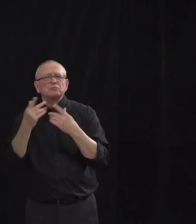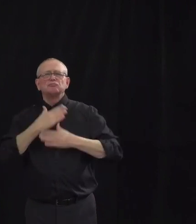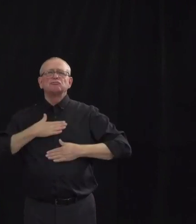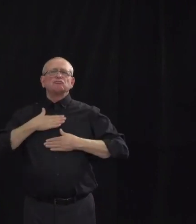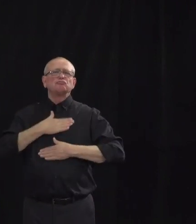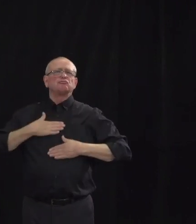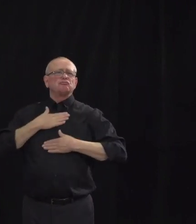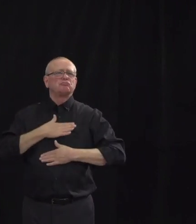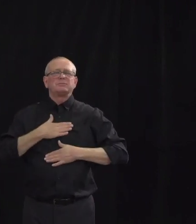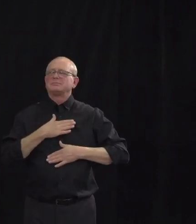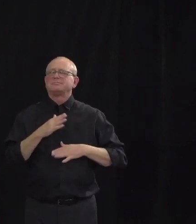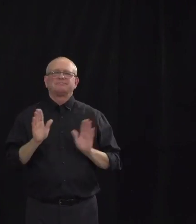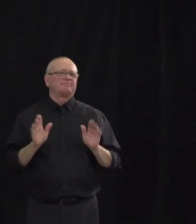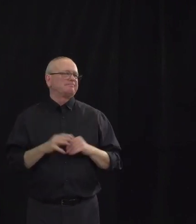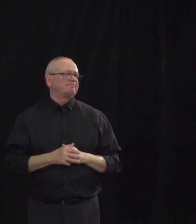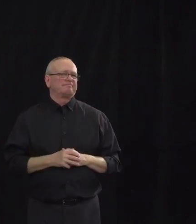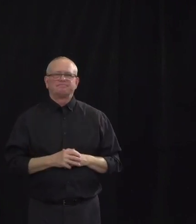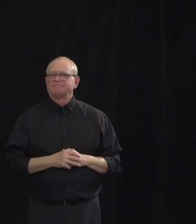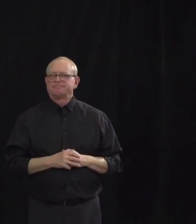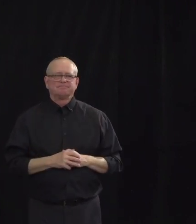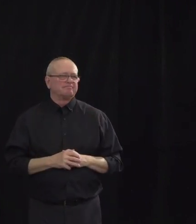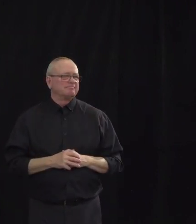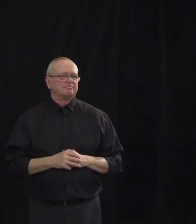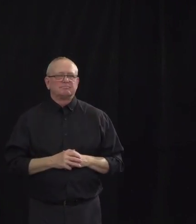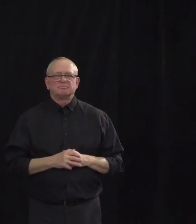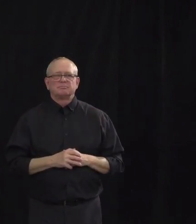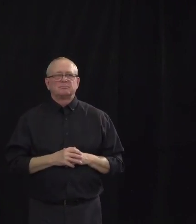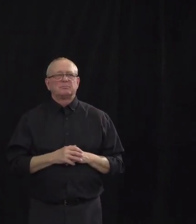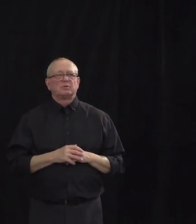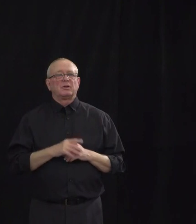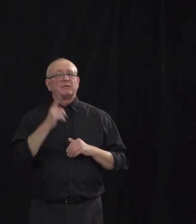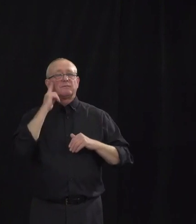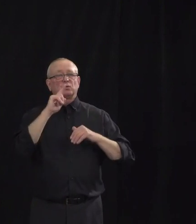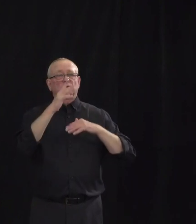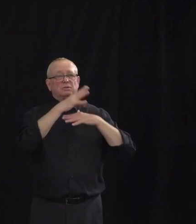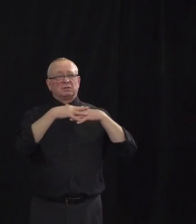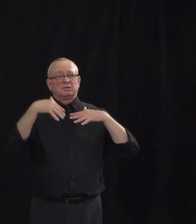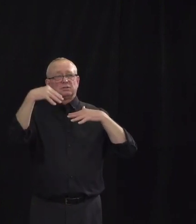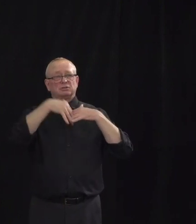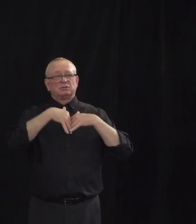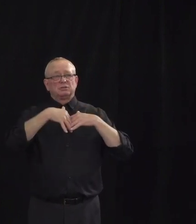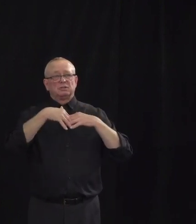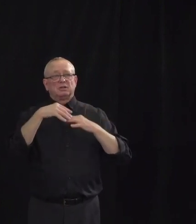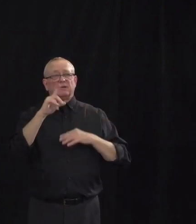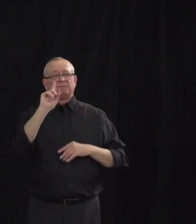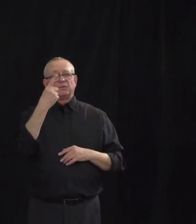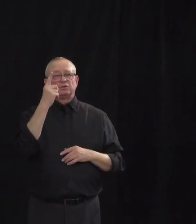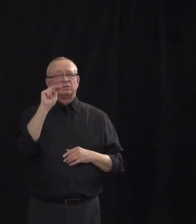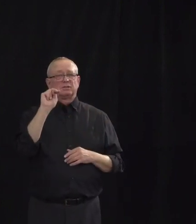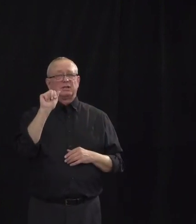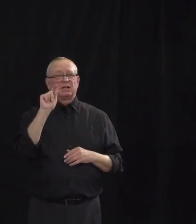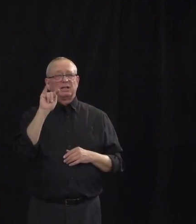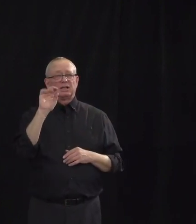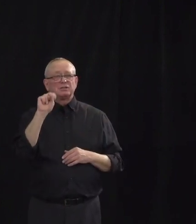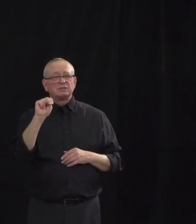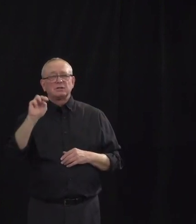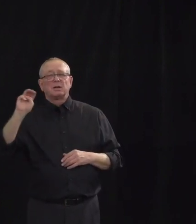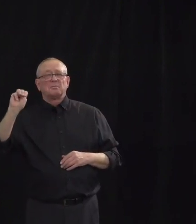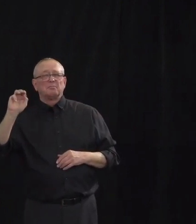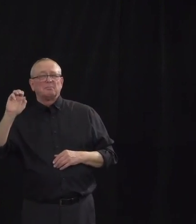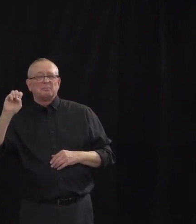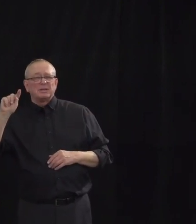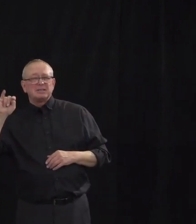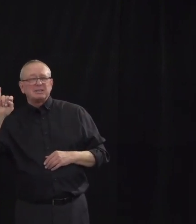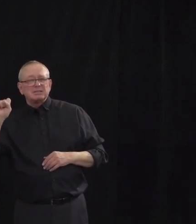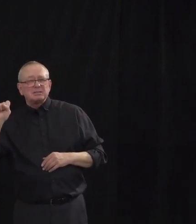Nations and Métis traditional uses are still permitted, as is access for forestry and oil and gas operations. Businesses